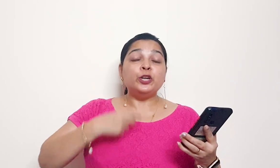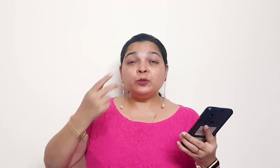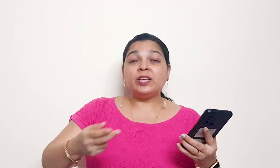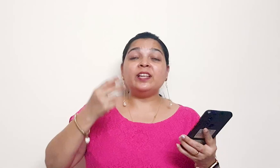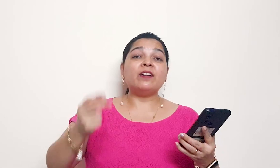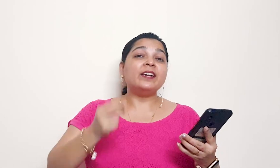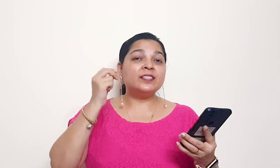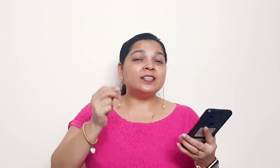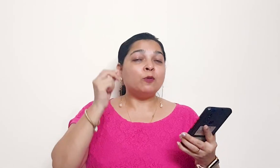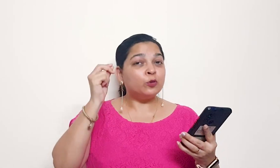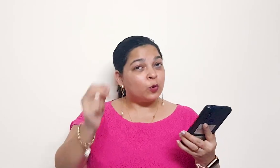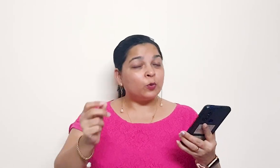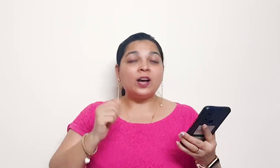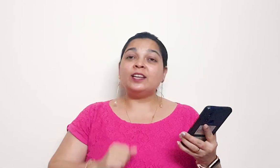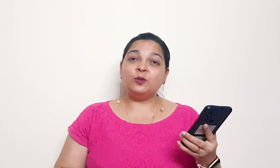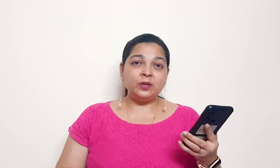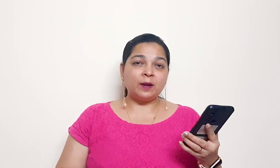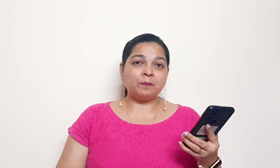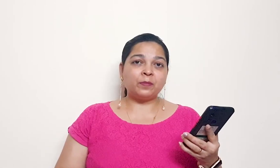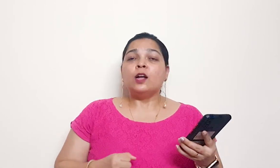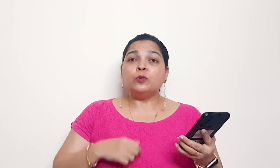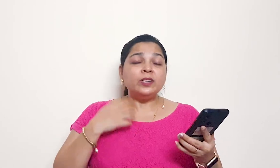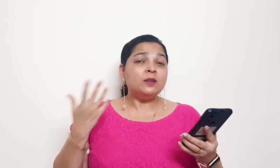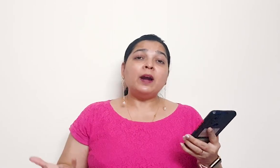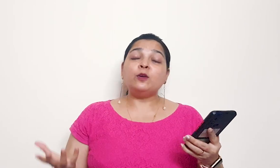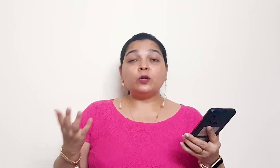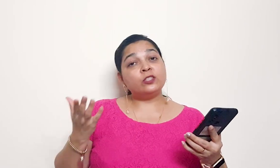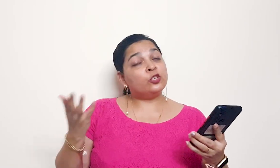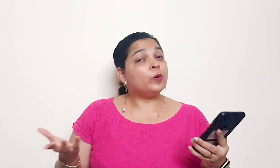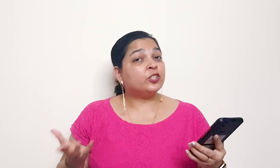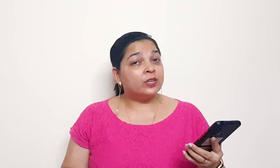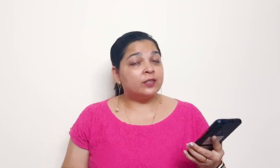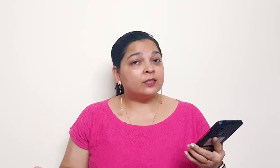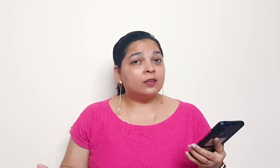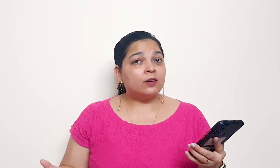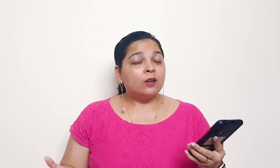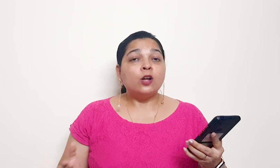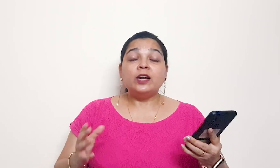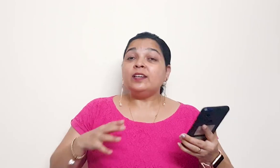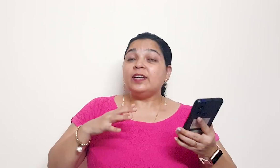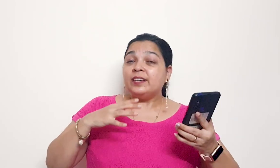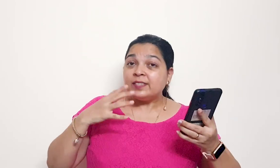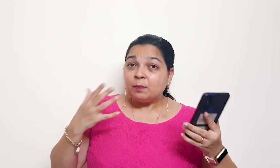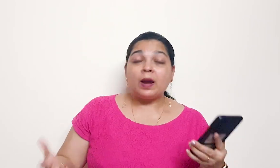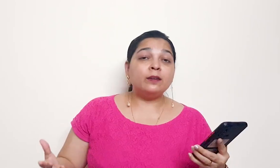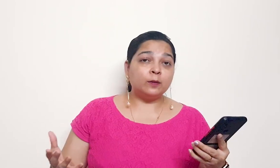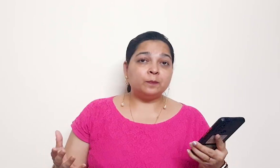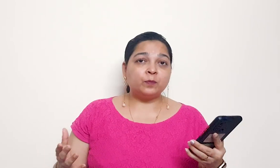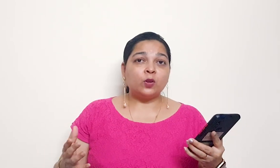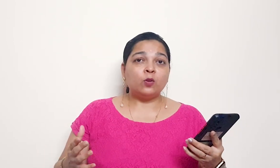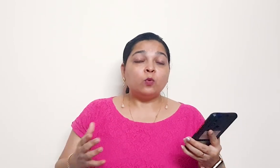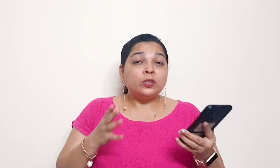was producing the right sound code. Hallelujah. So it doesn't matter what the situation is. It doesn't